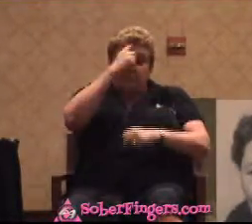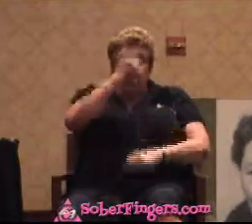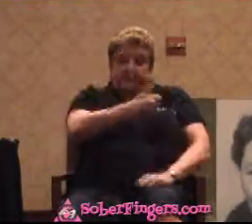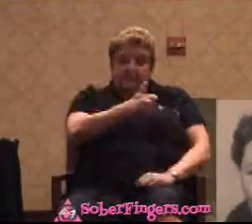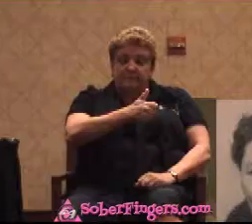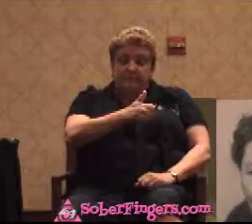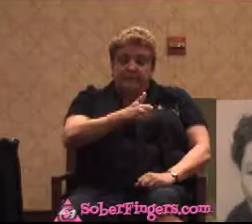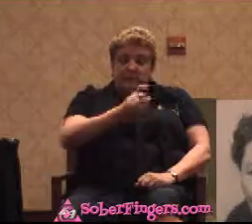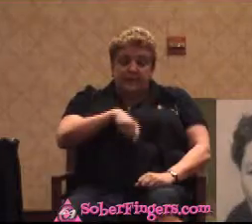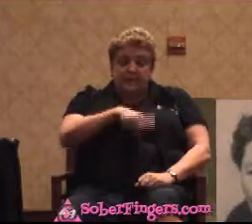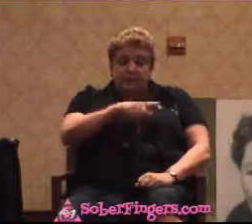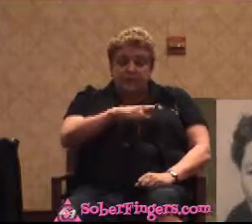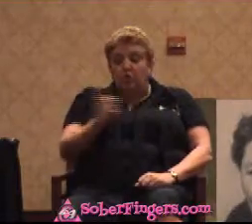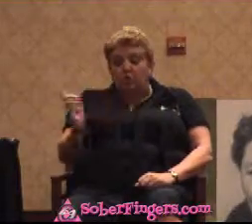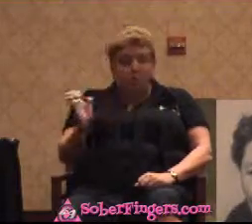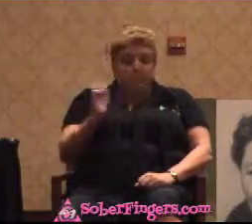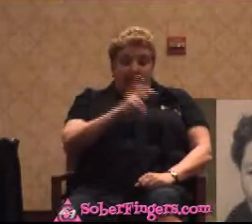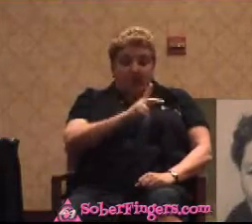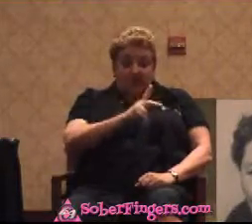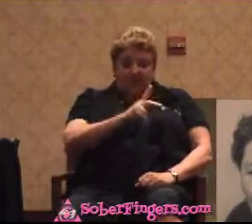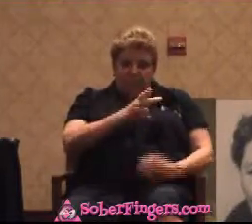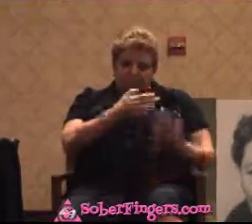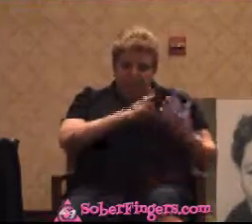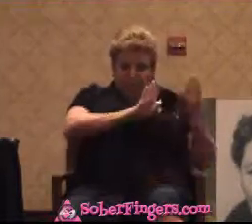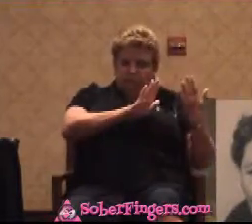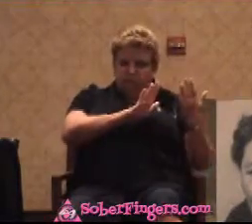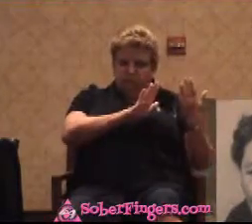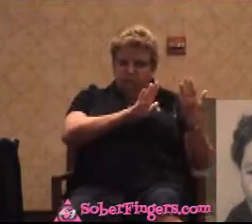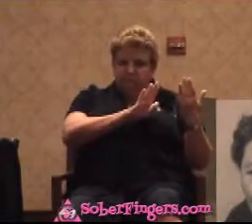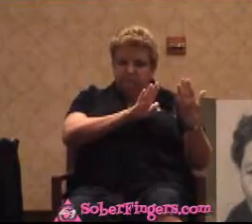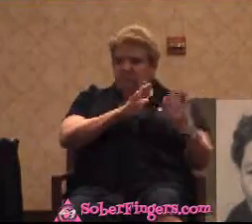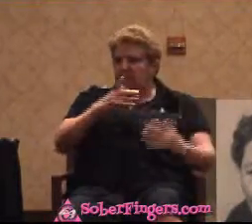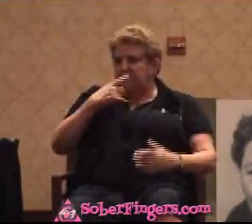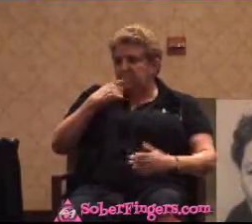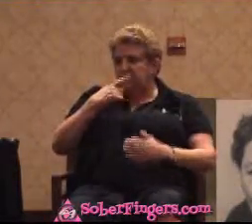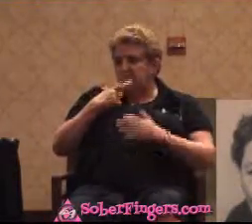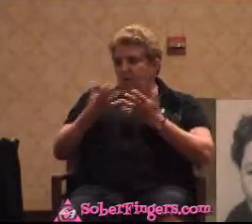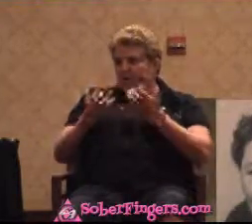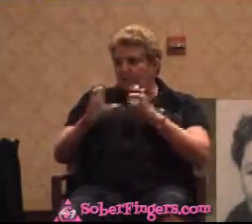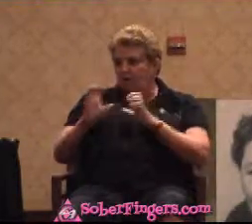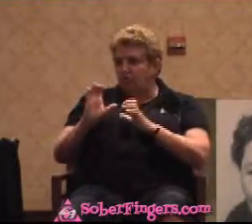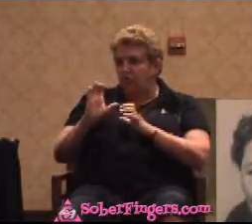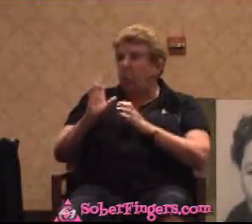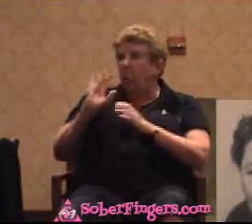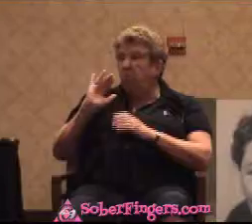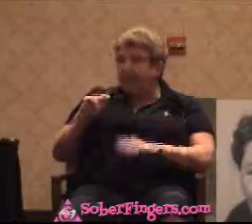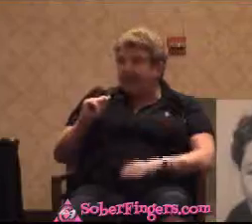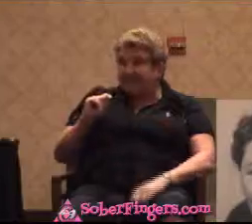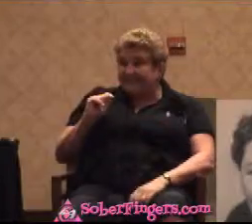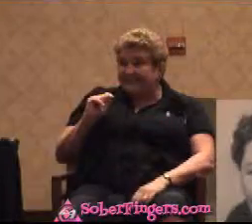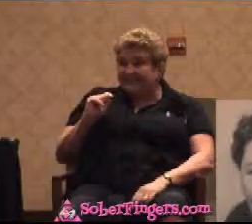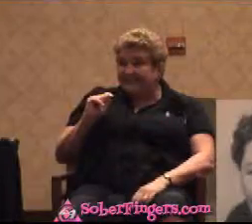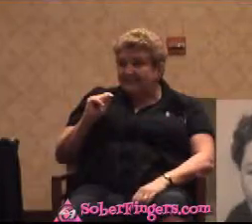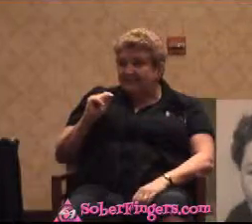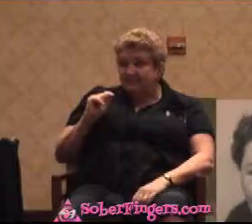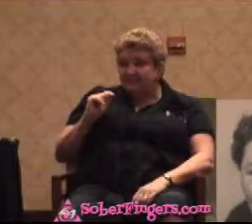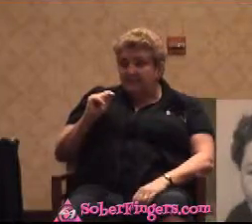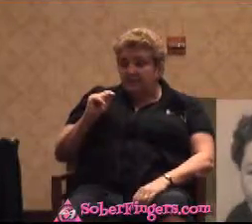do is go back out there and you stand up to Squeaky. I said, "You want me to do what?" And she goes, "You can stay in here and get the butt whooping that I'm going to